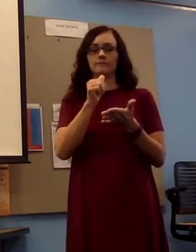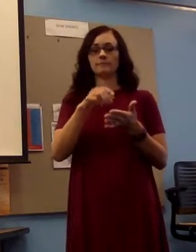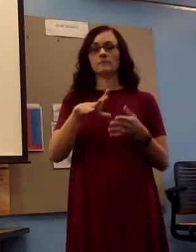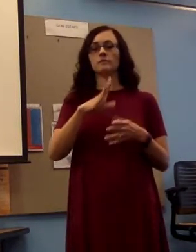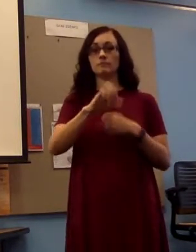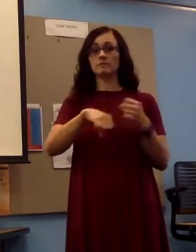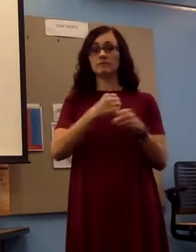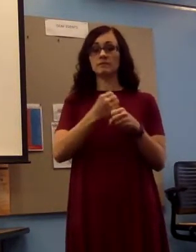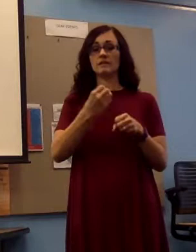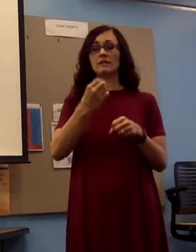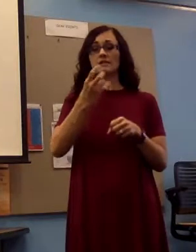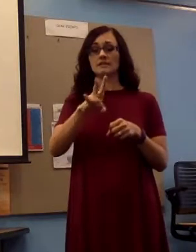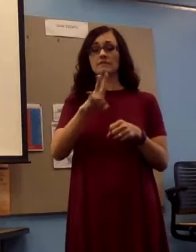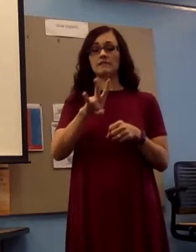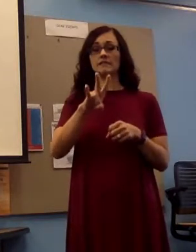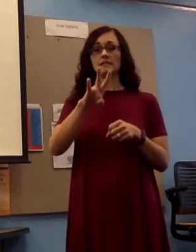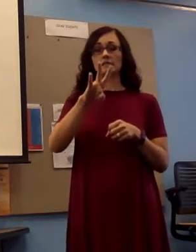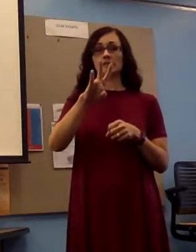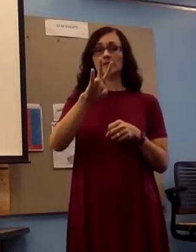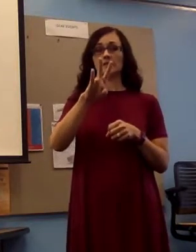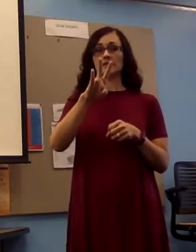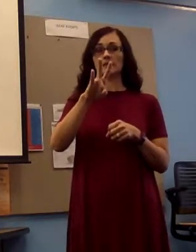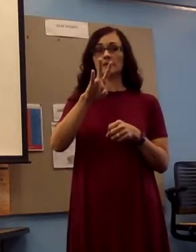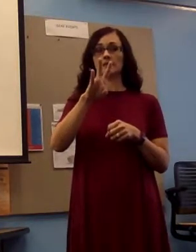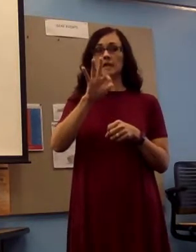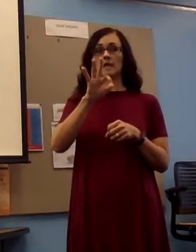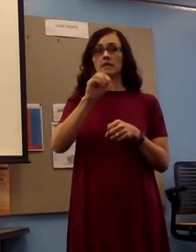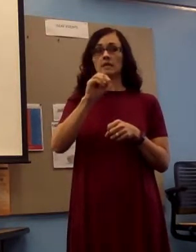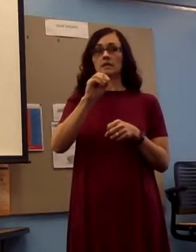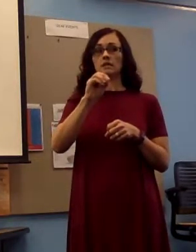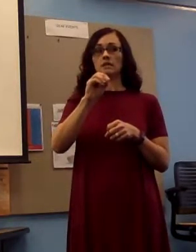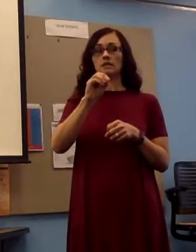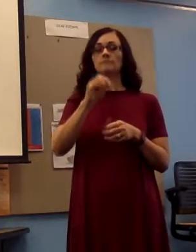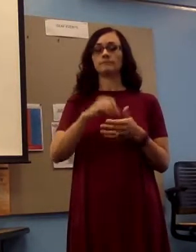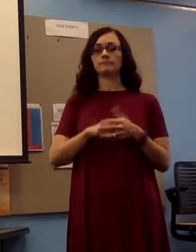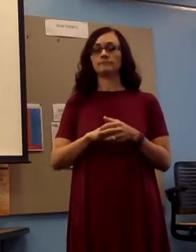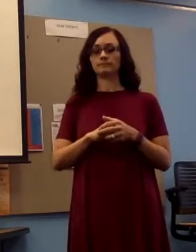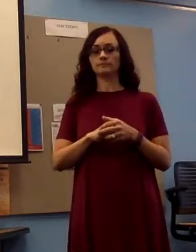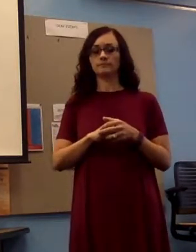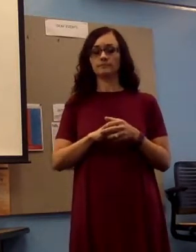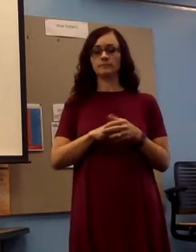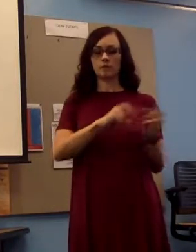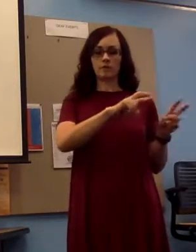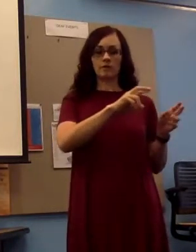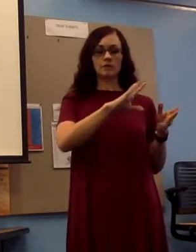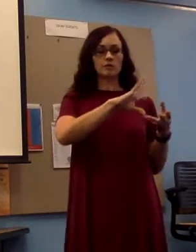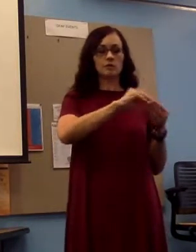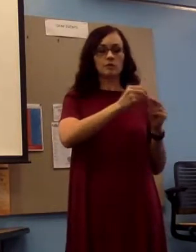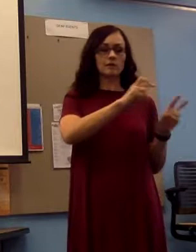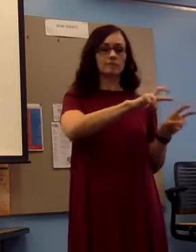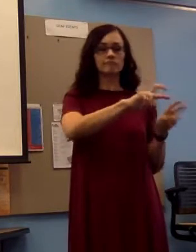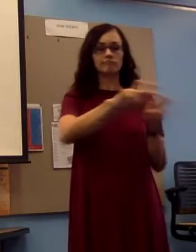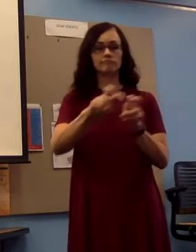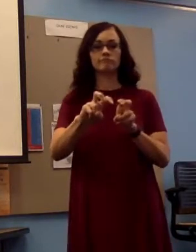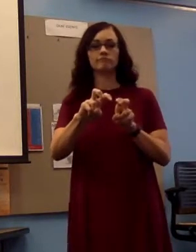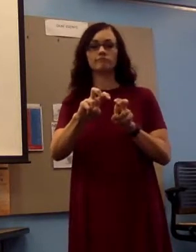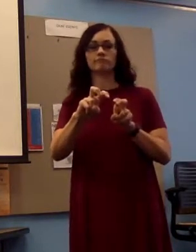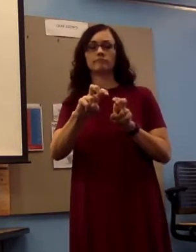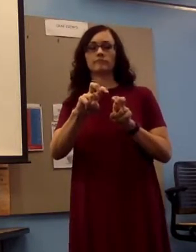the other adaptations, this one was taken from Personette. And this is by author Frederick Scholes.